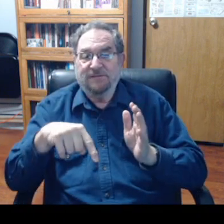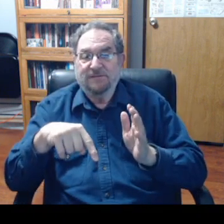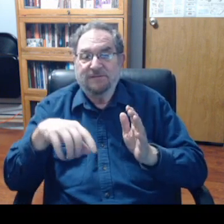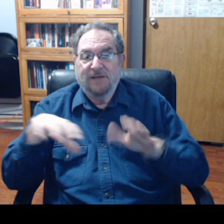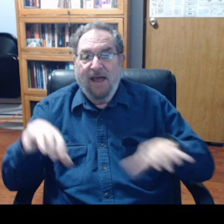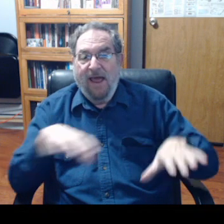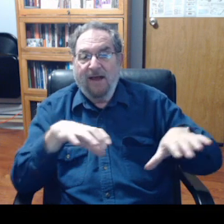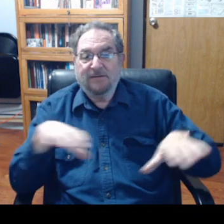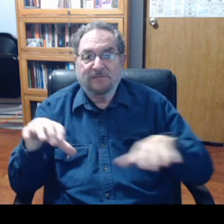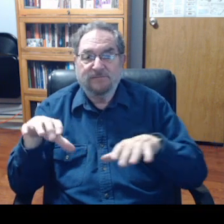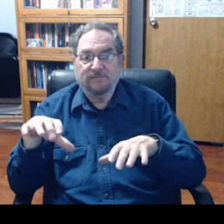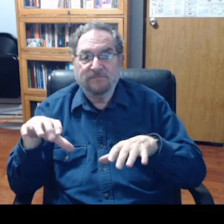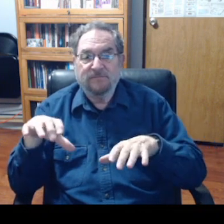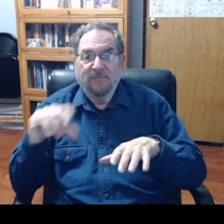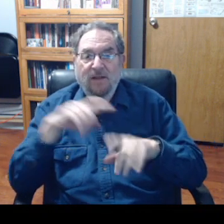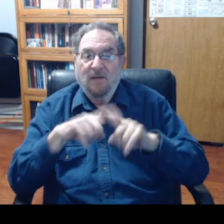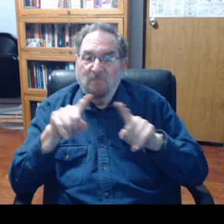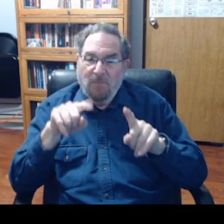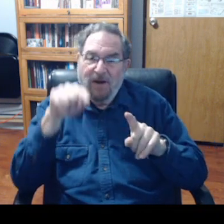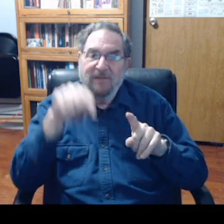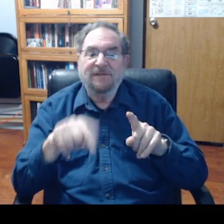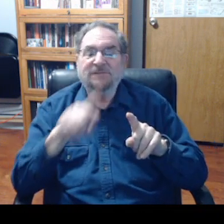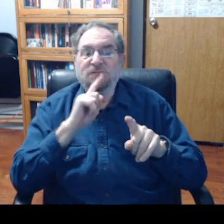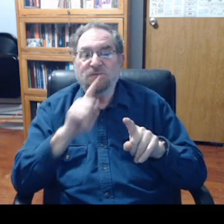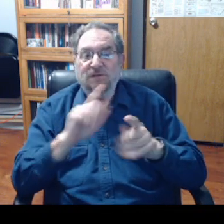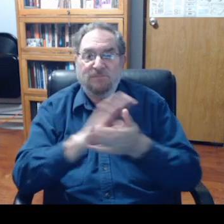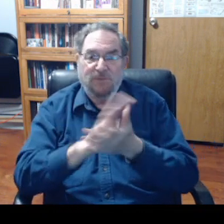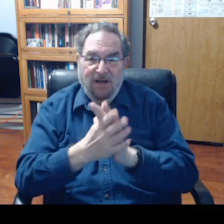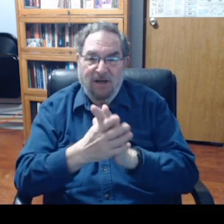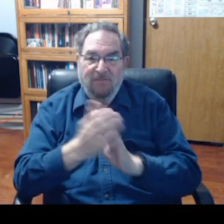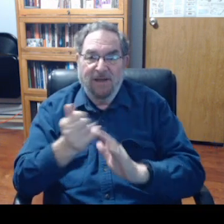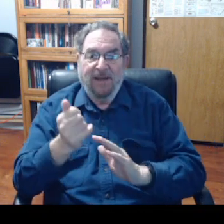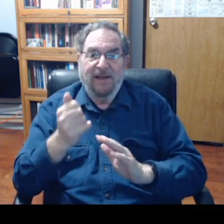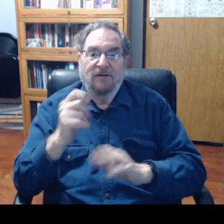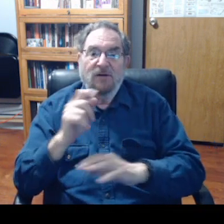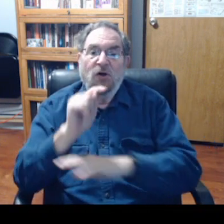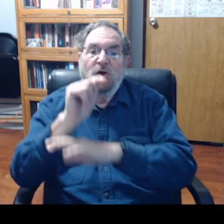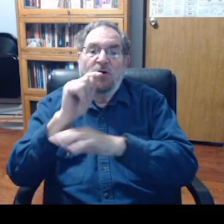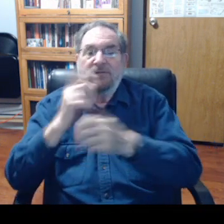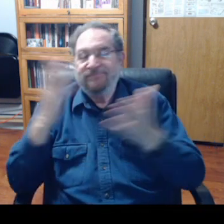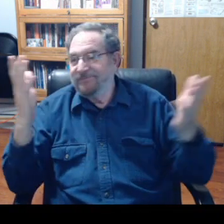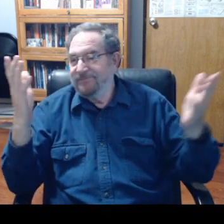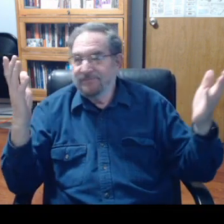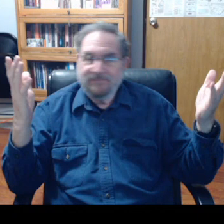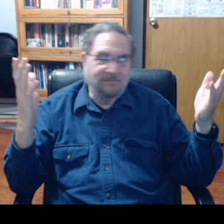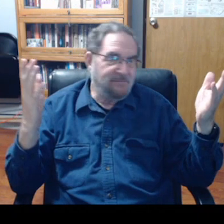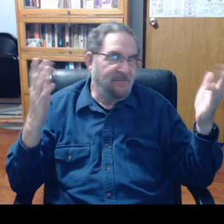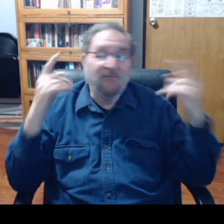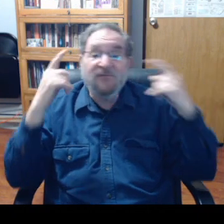this act. But this really become a